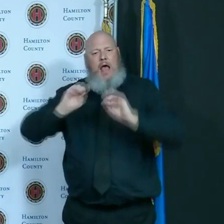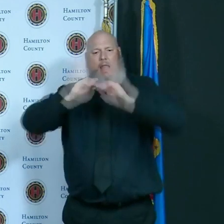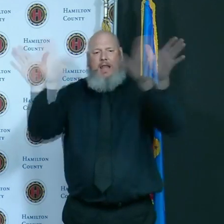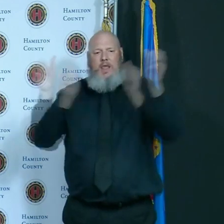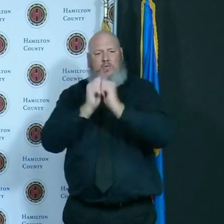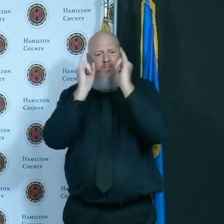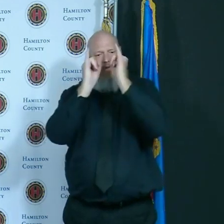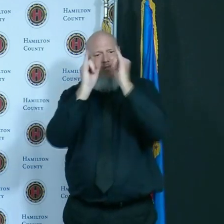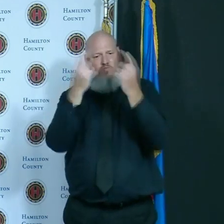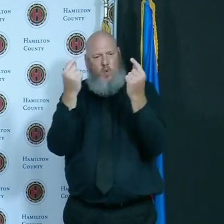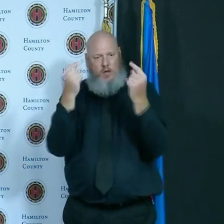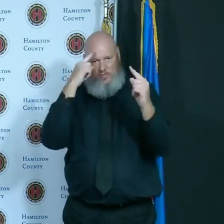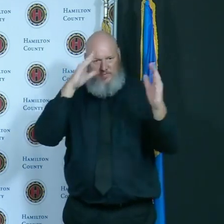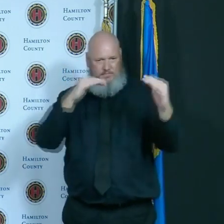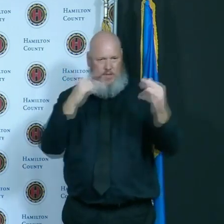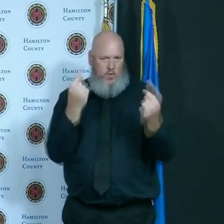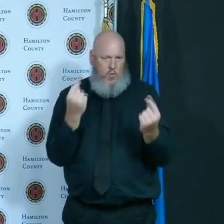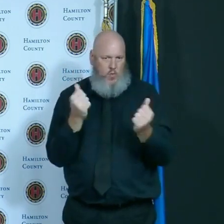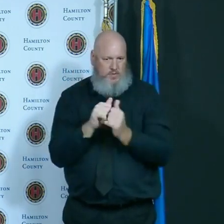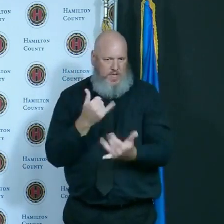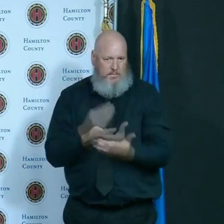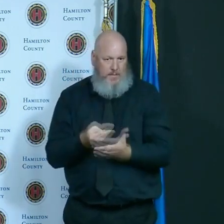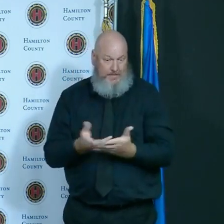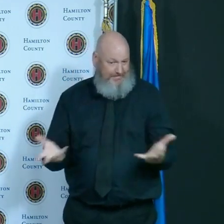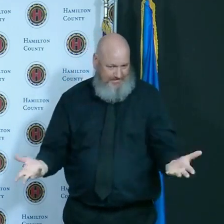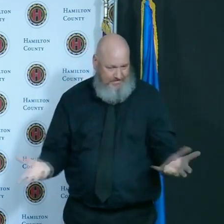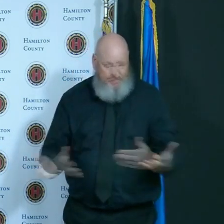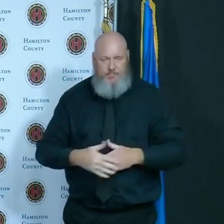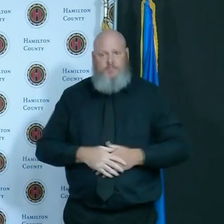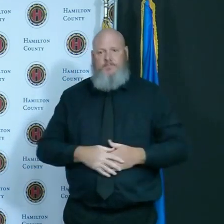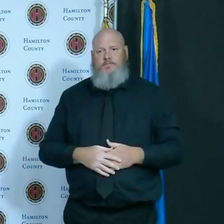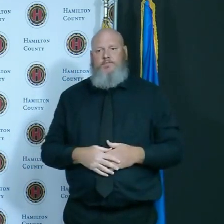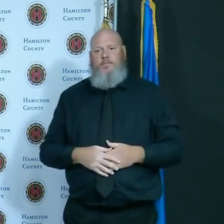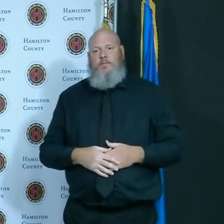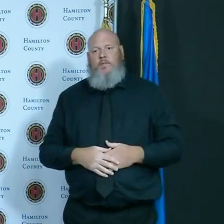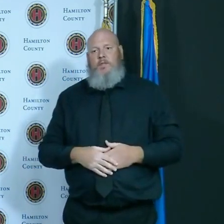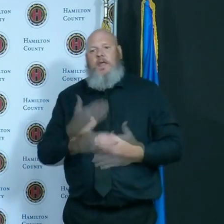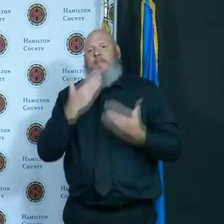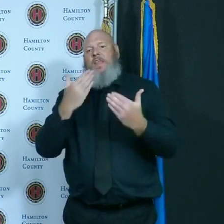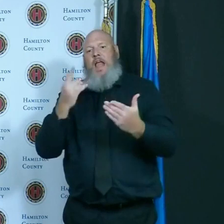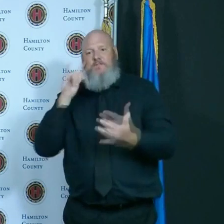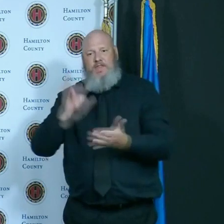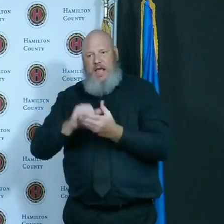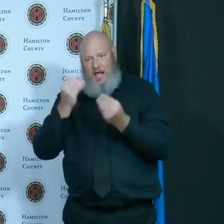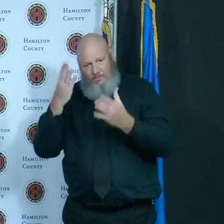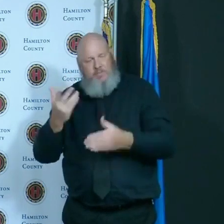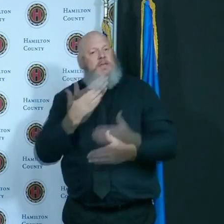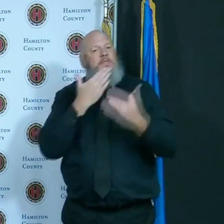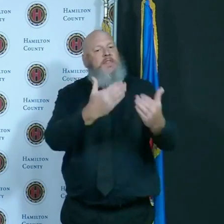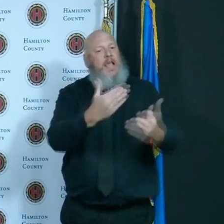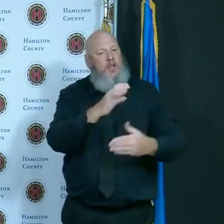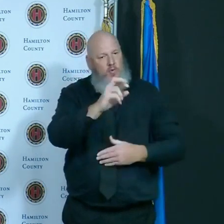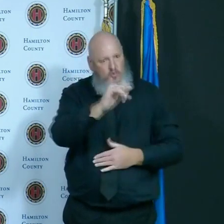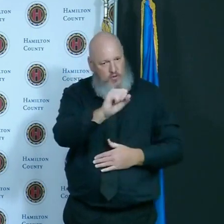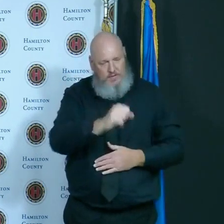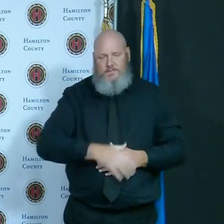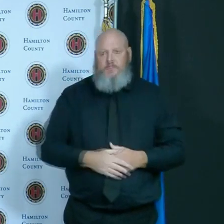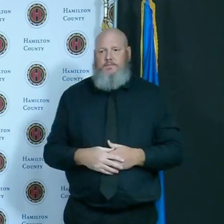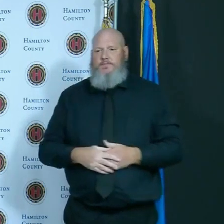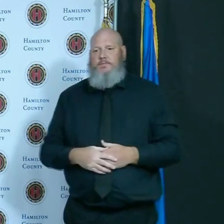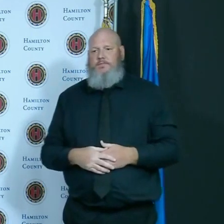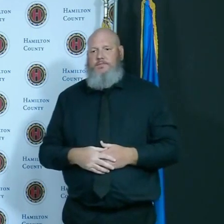dollars if we can use them there. Thank you, Denise. That's all I have for right now. Thank you. Larry Seward